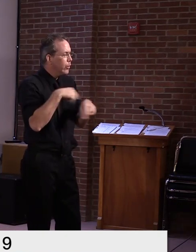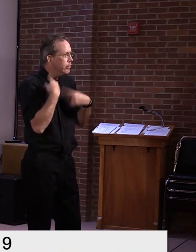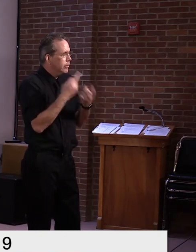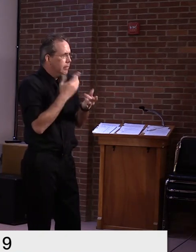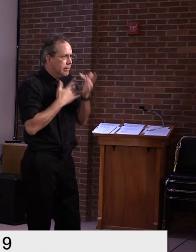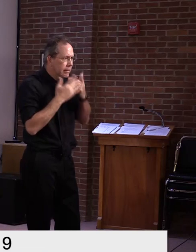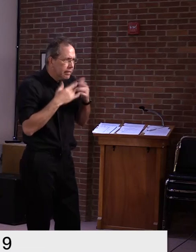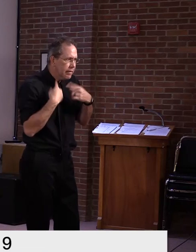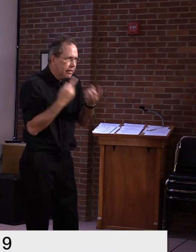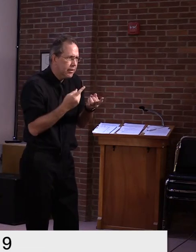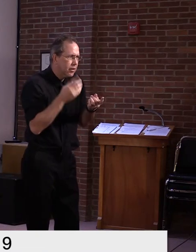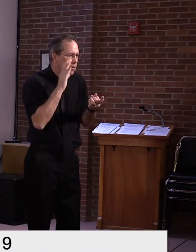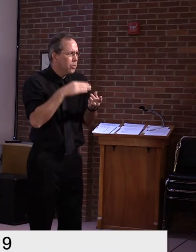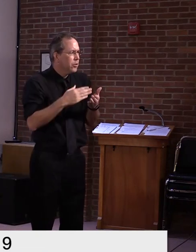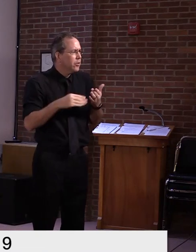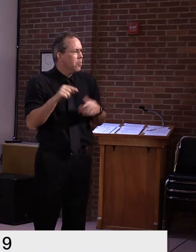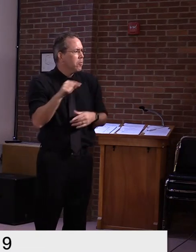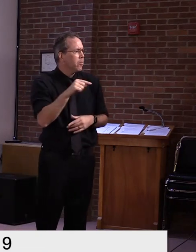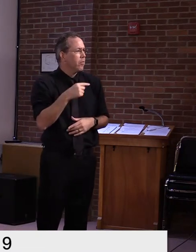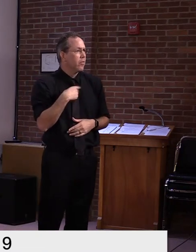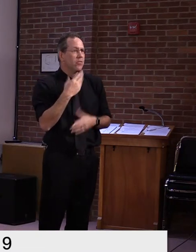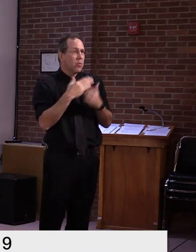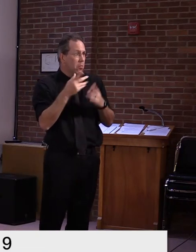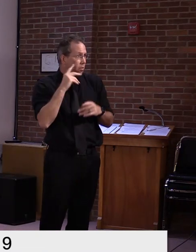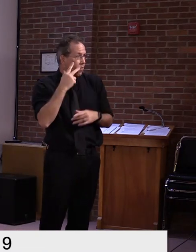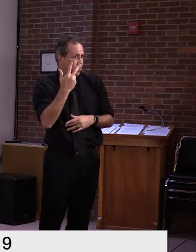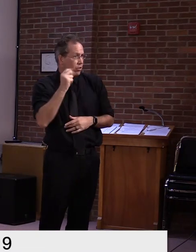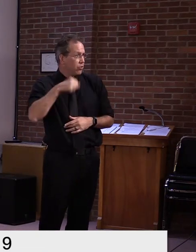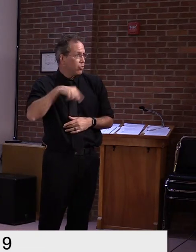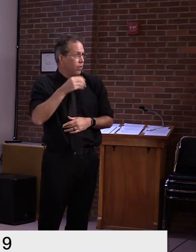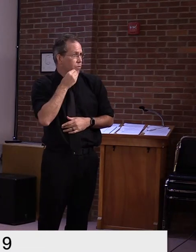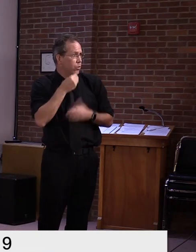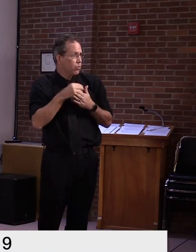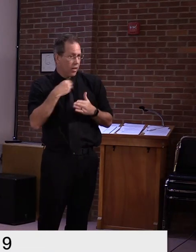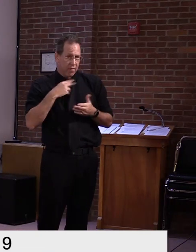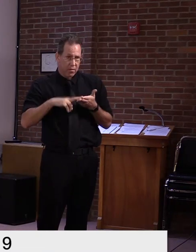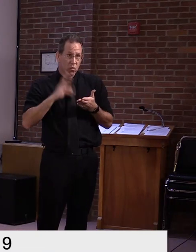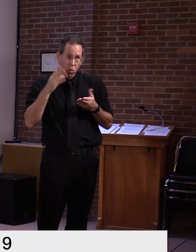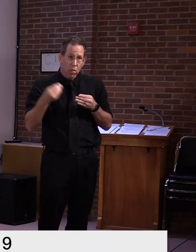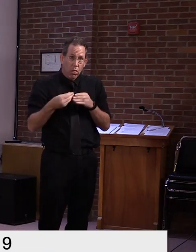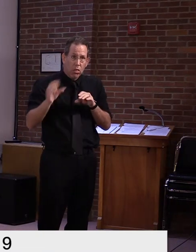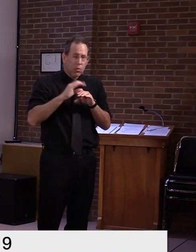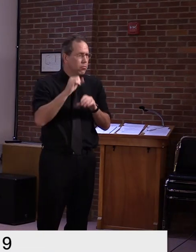are eligible for benefits, we would encourage folks to visit